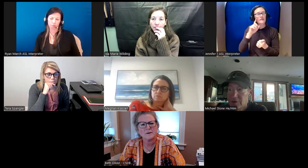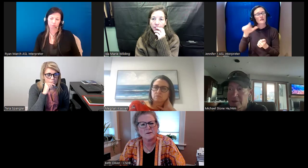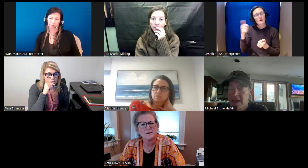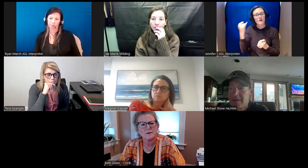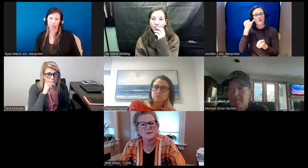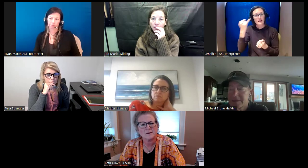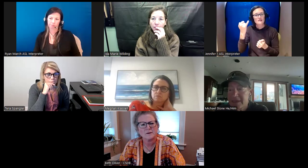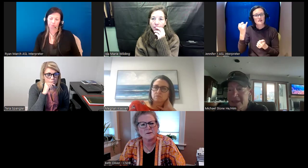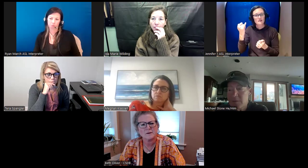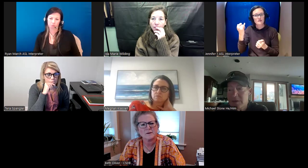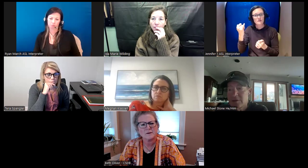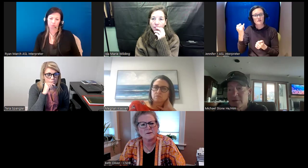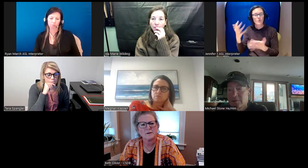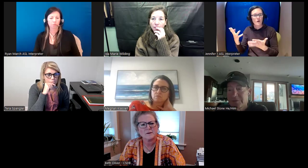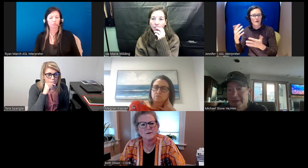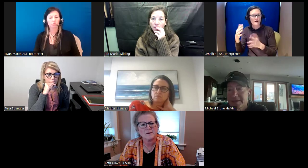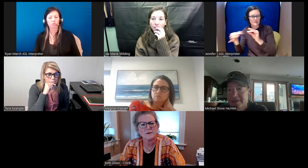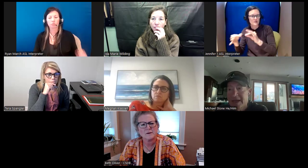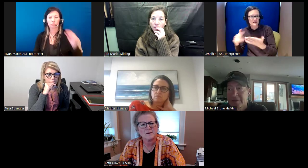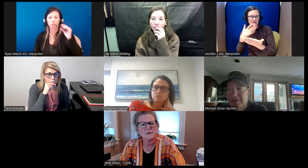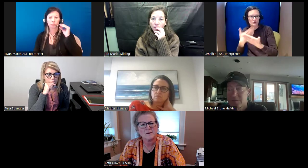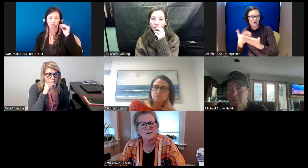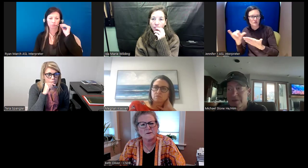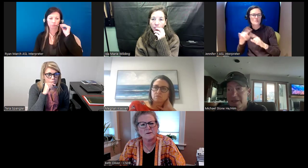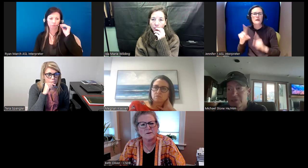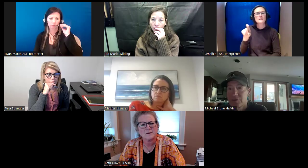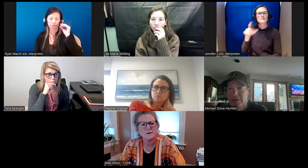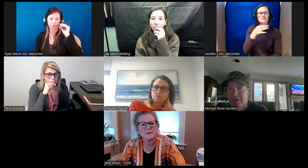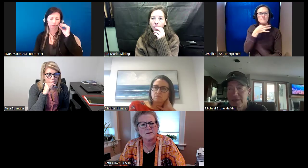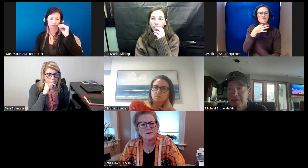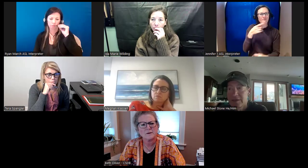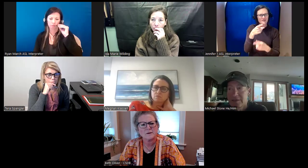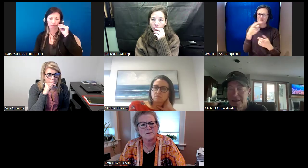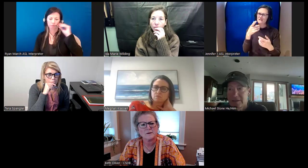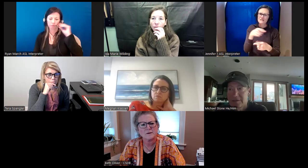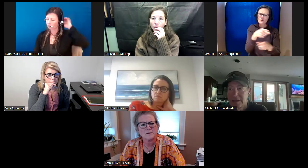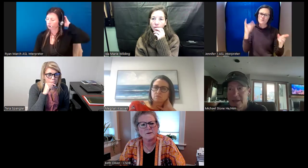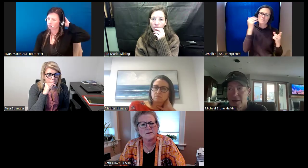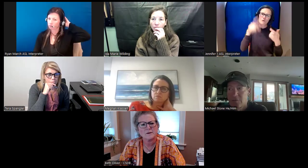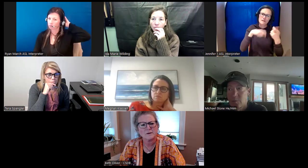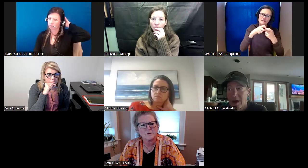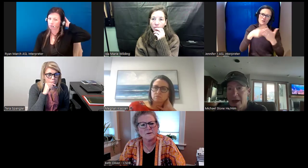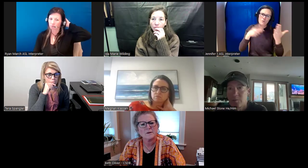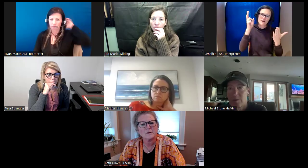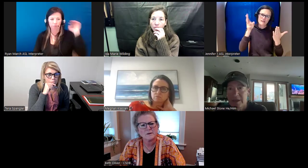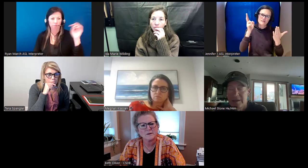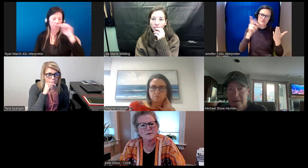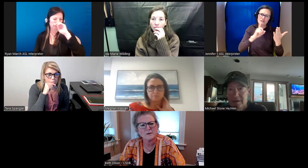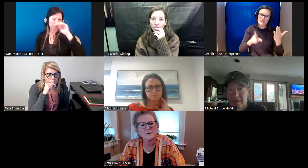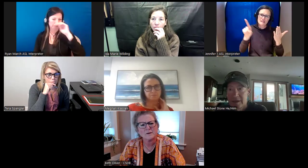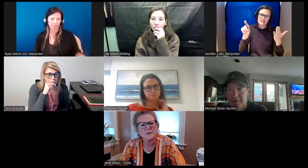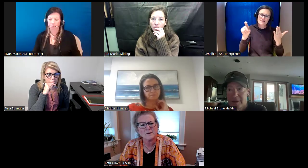is very good. Does anyone know exactly what the history is of why